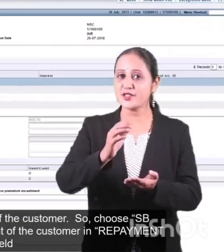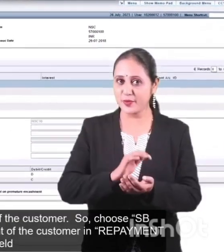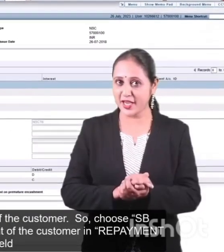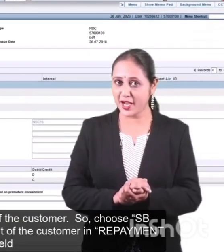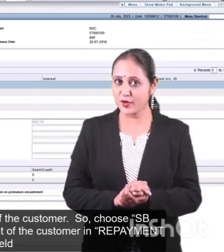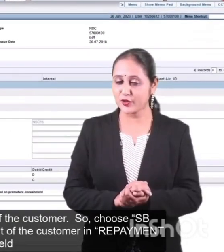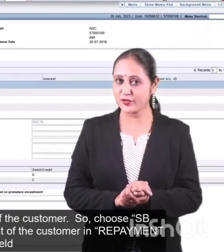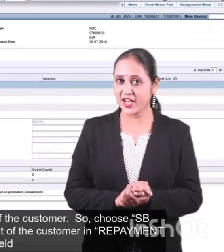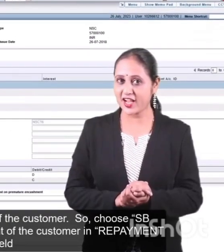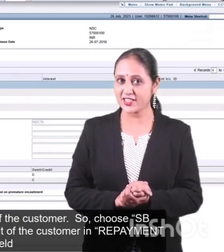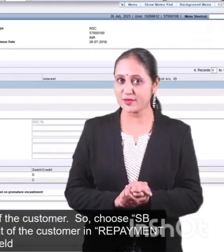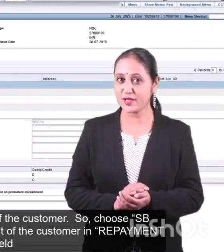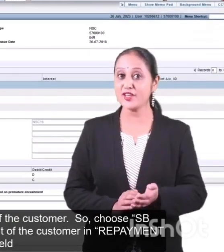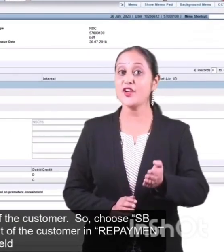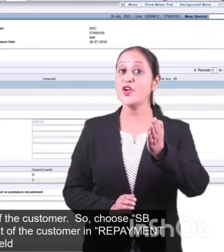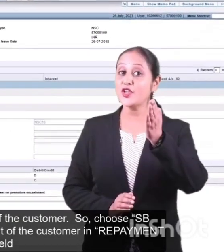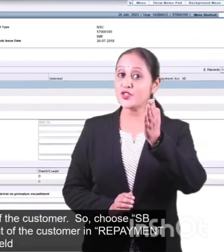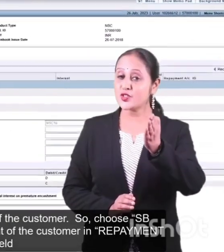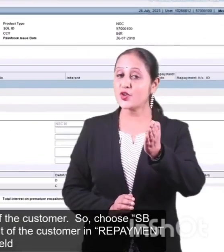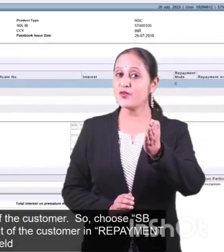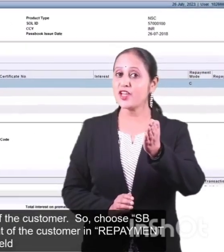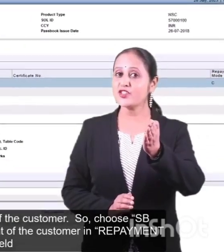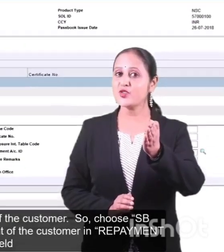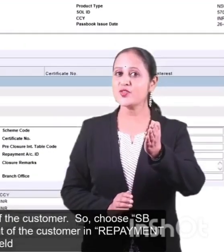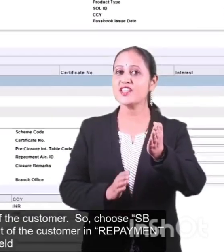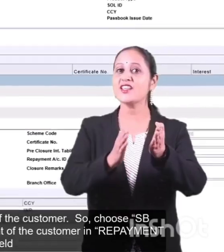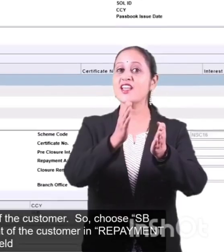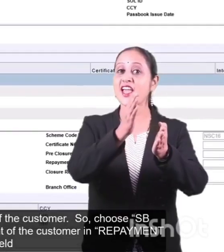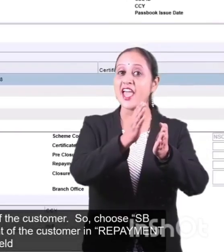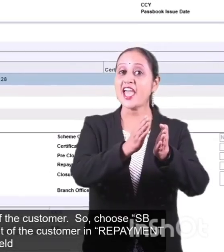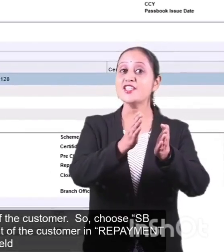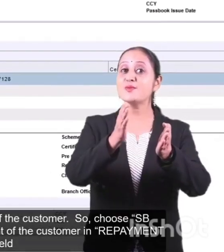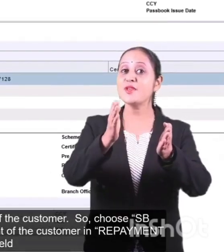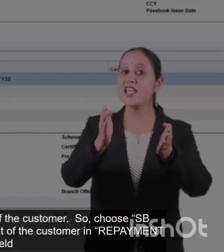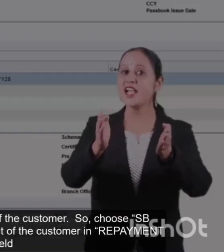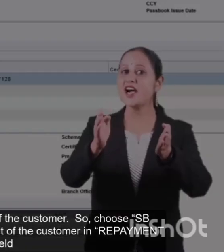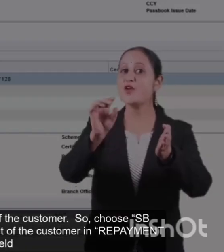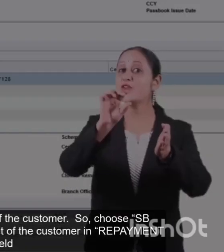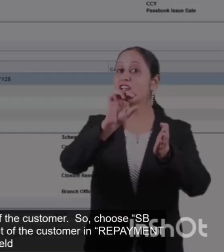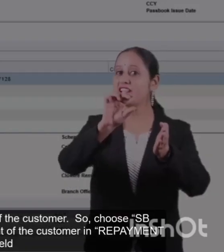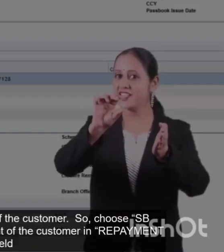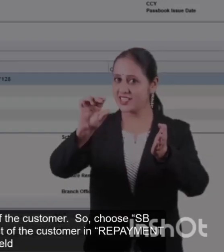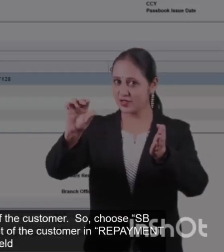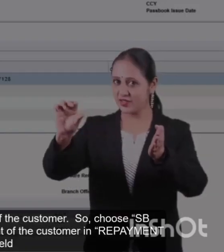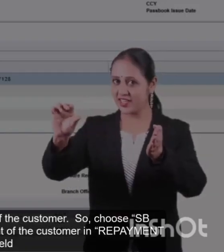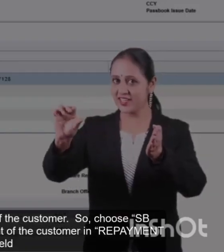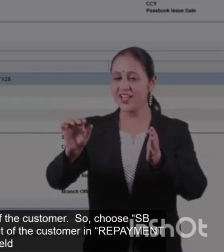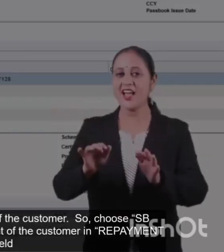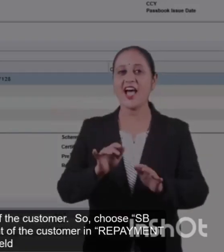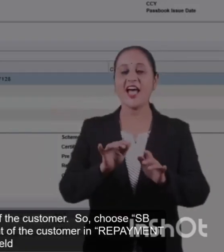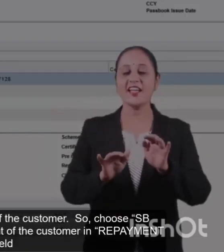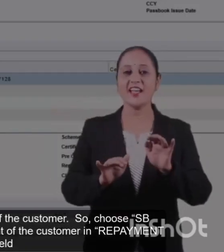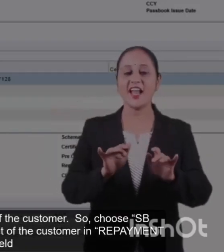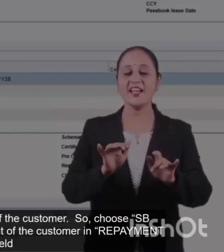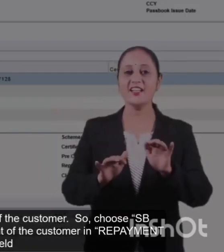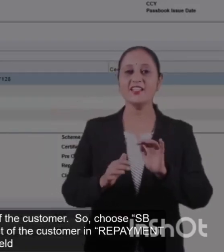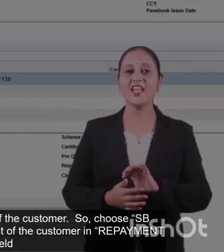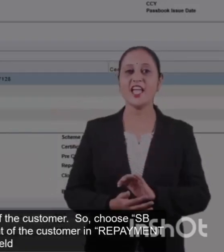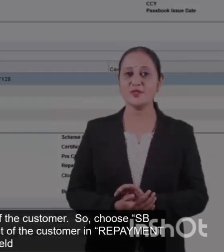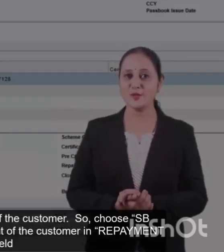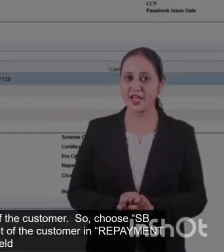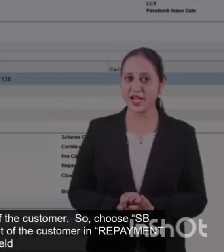going to credit into SB account of the customer. So we are choosing SB account in this